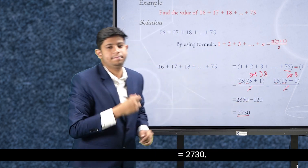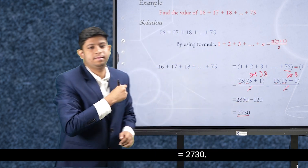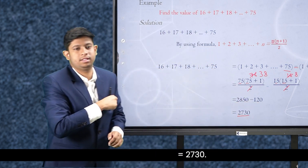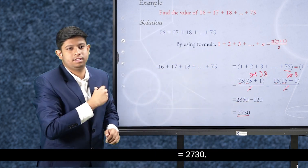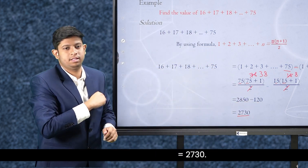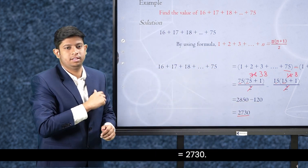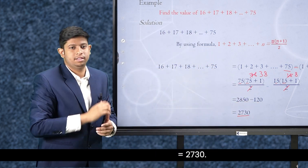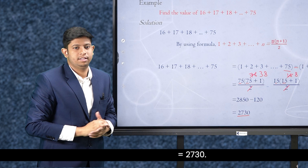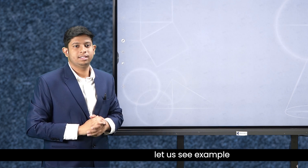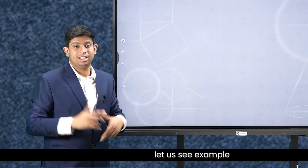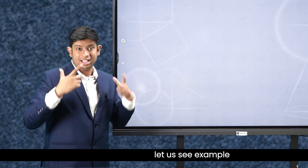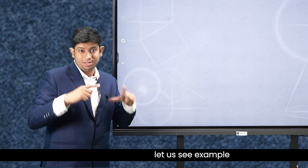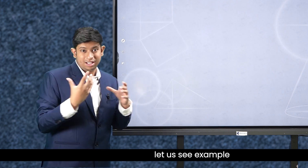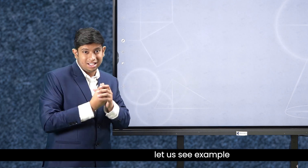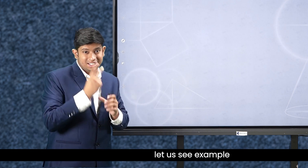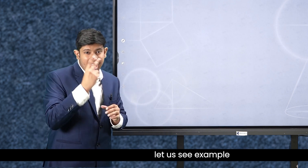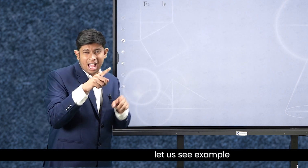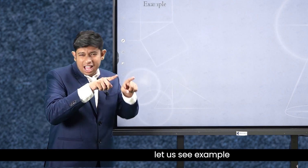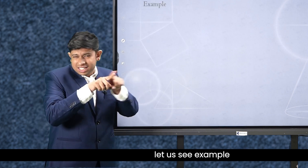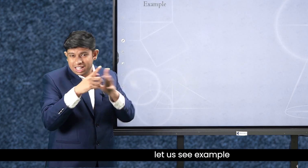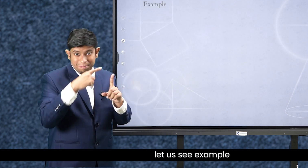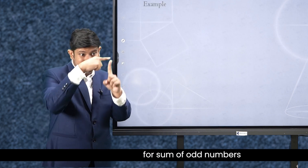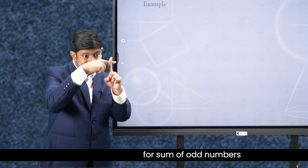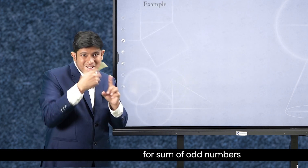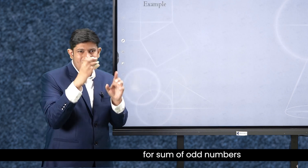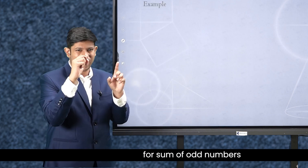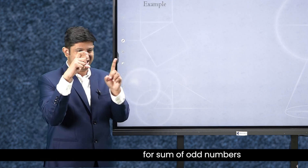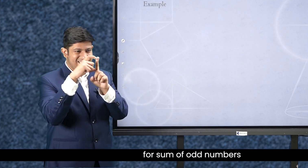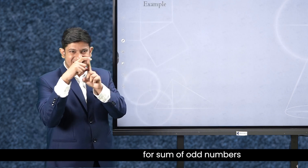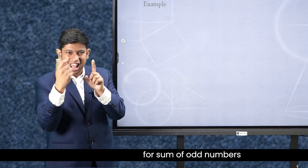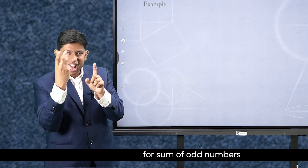2730. Let us see examples for sum of odd numbers.